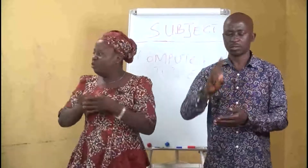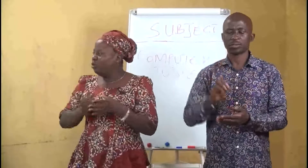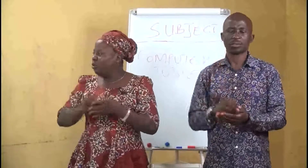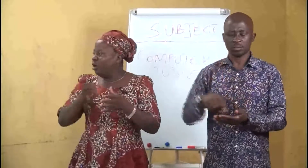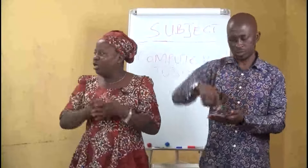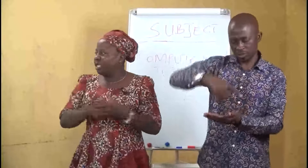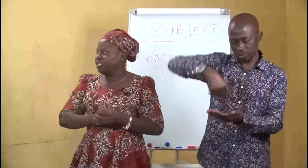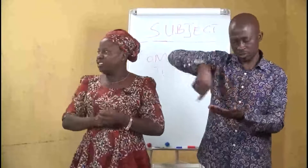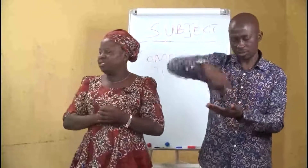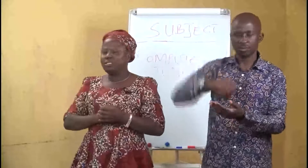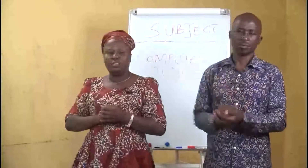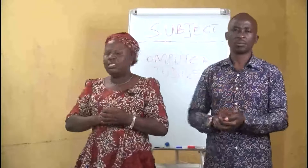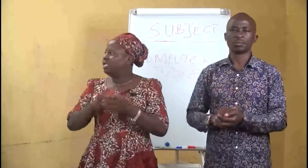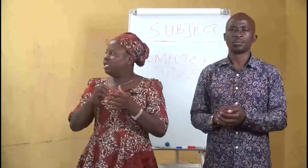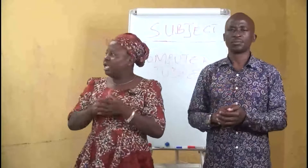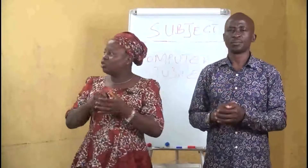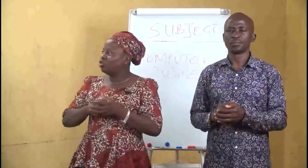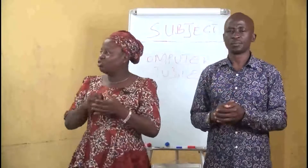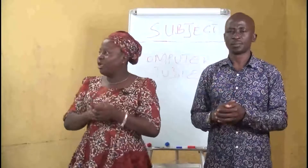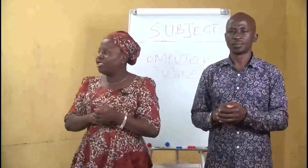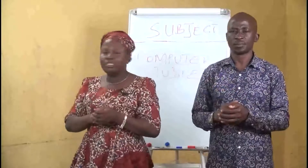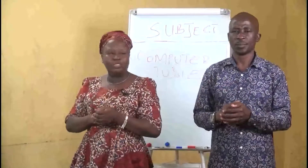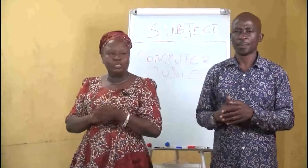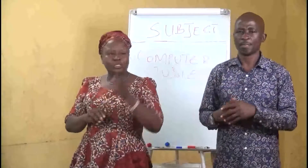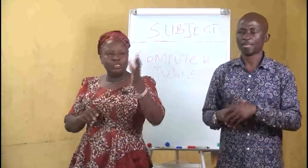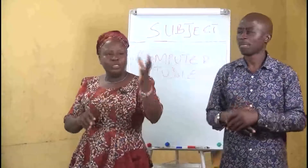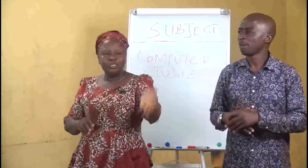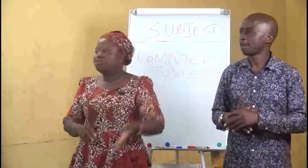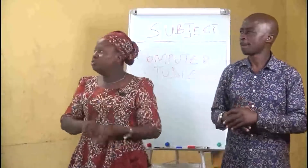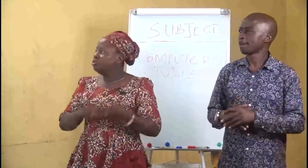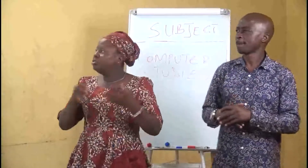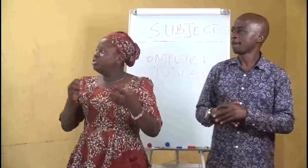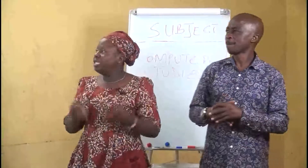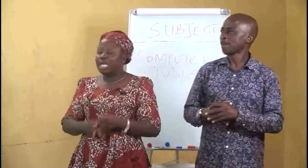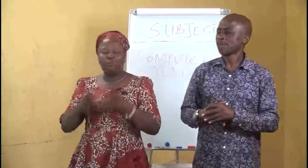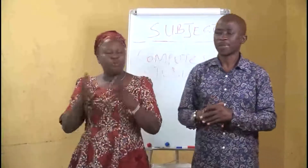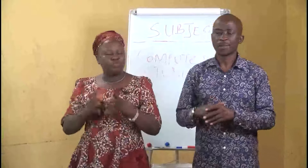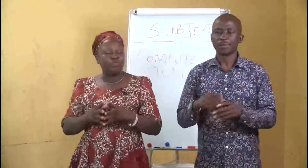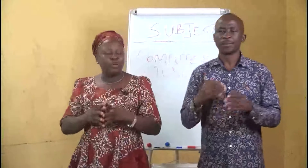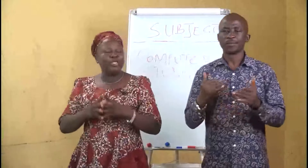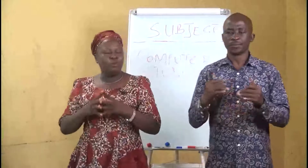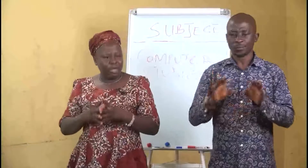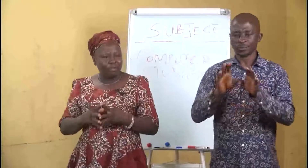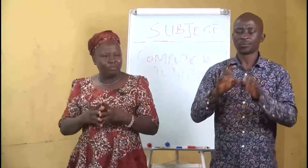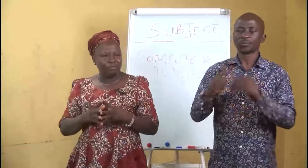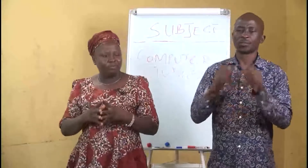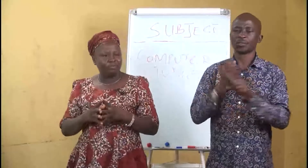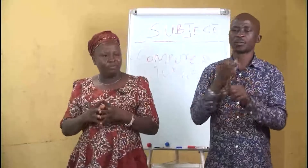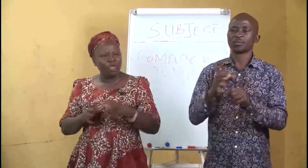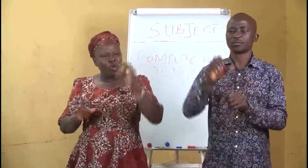If you know all this, let's go straight to the type of software that we